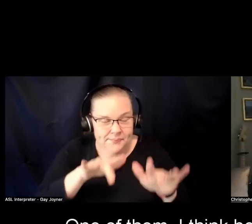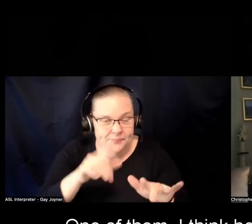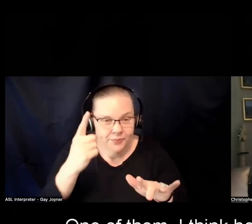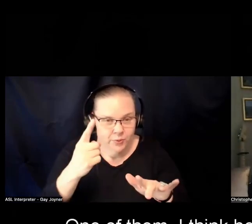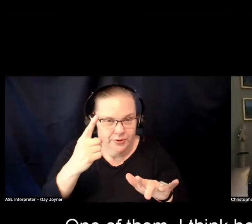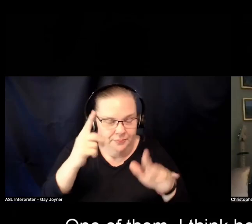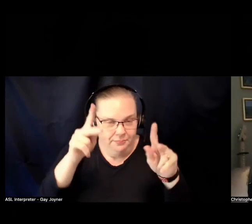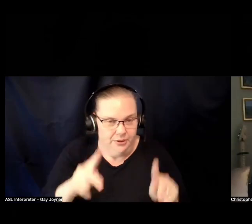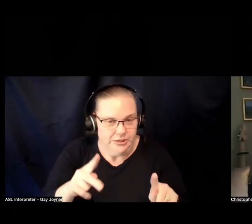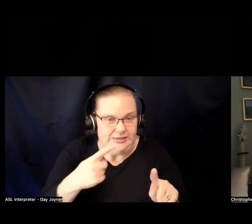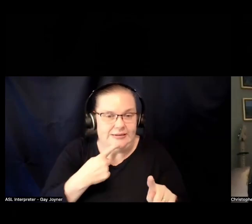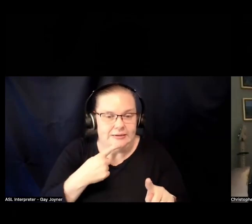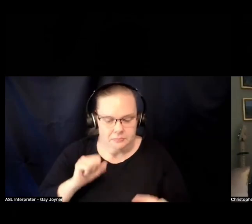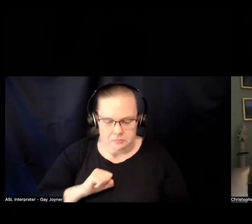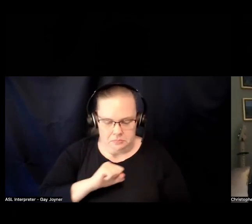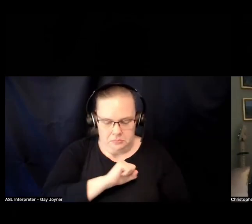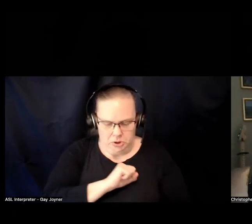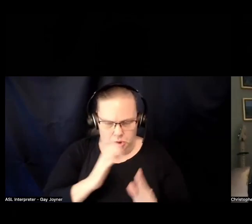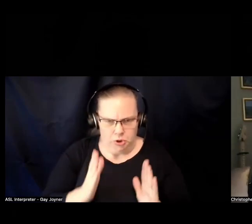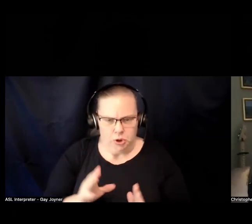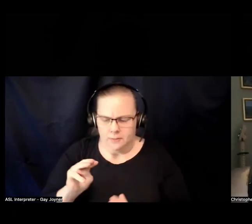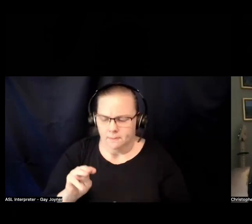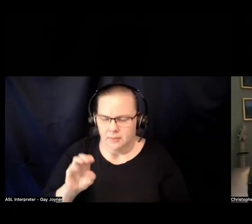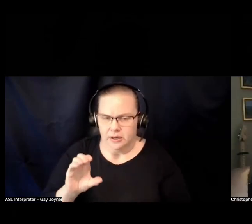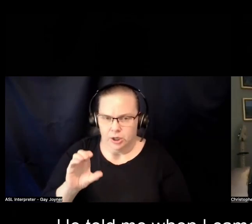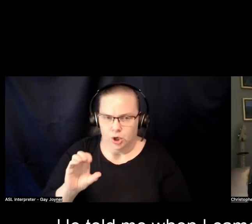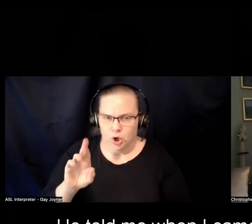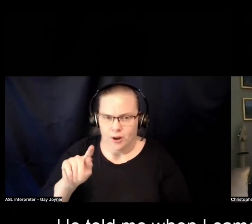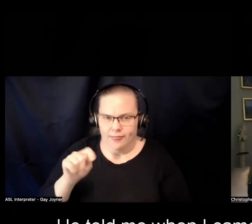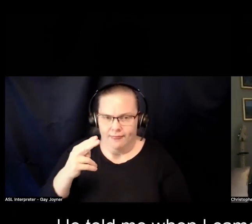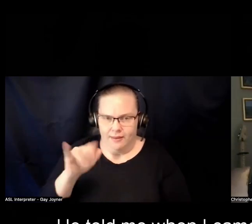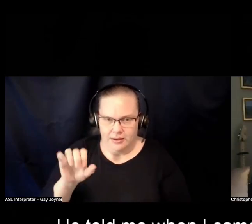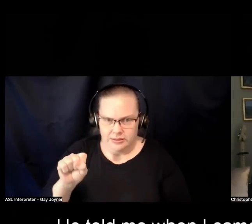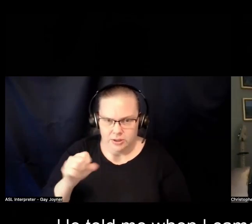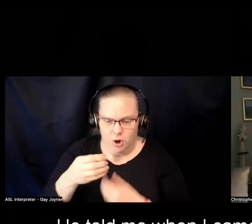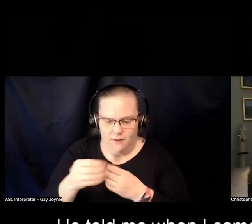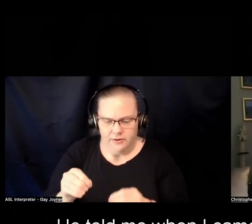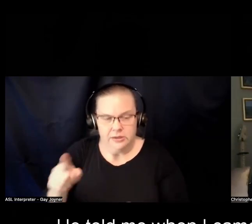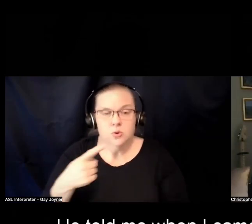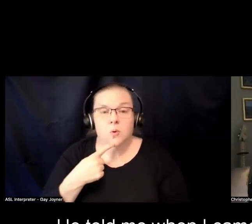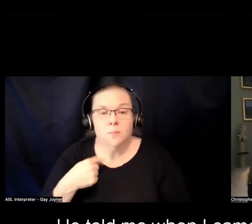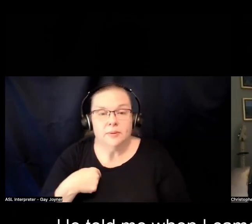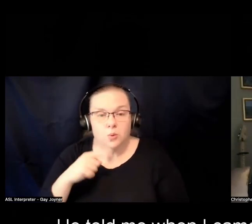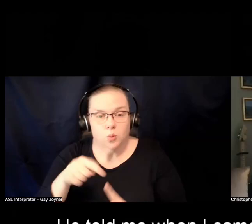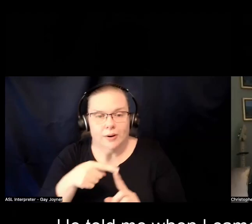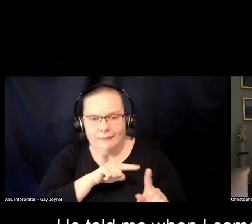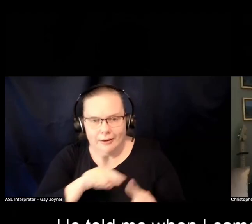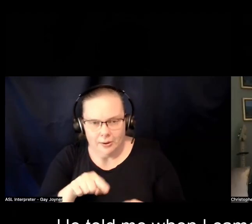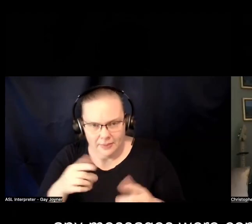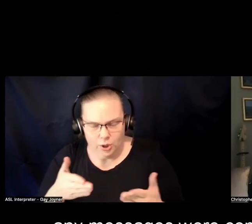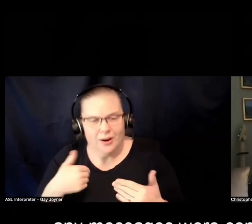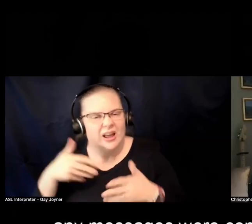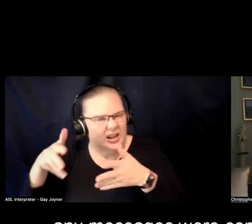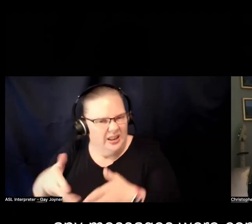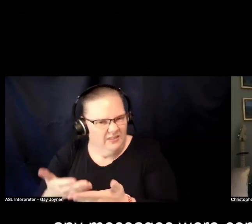stated, was from Senator McCarthy's office. He told me when I came down here, that's where I could leave my things,